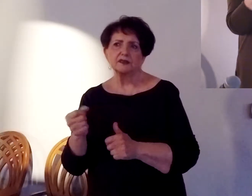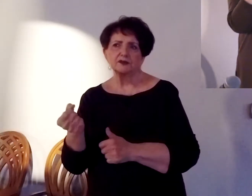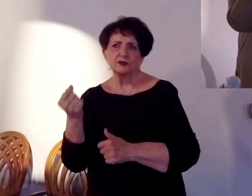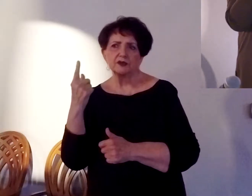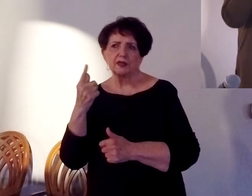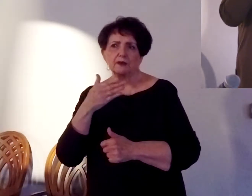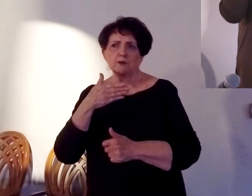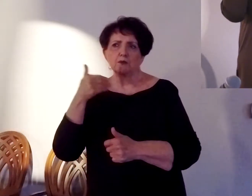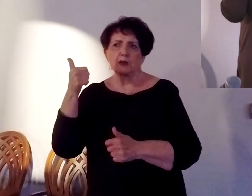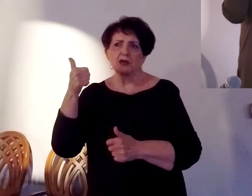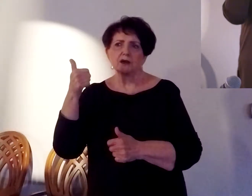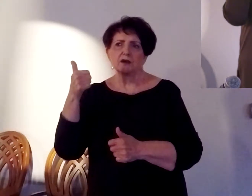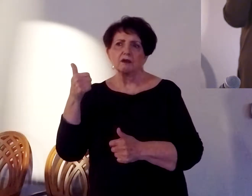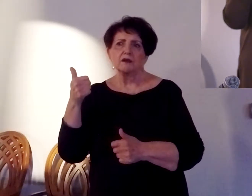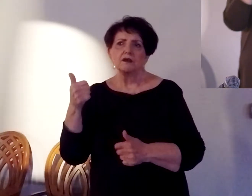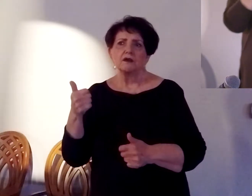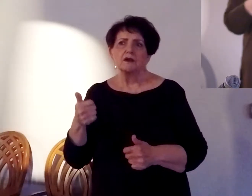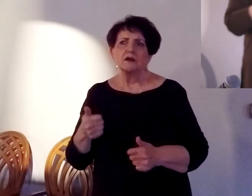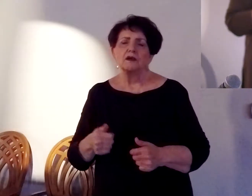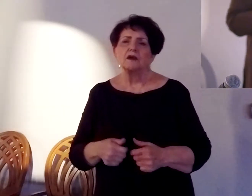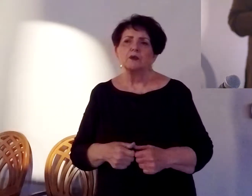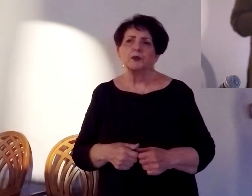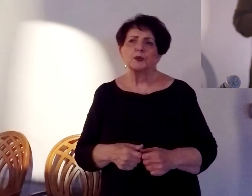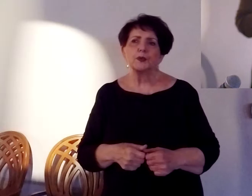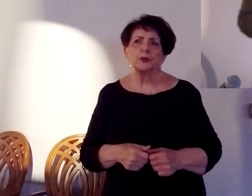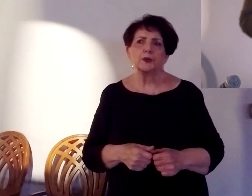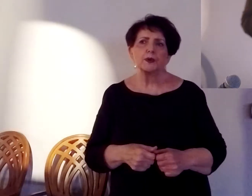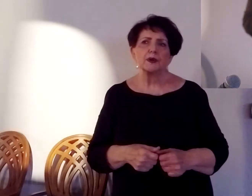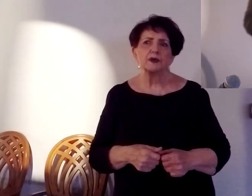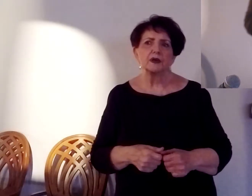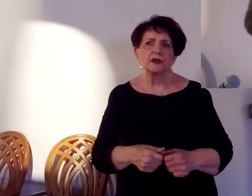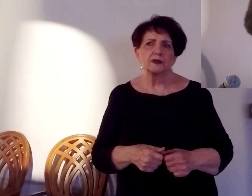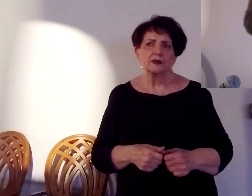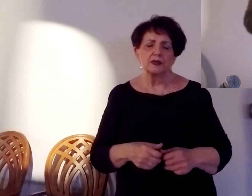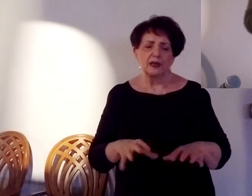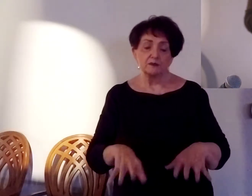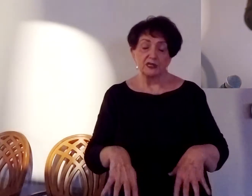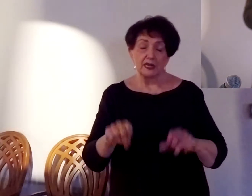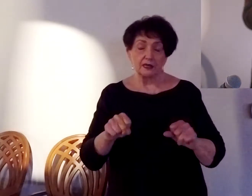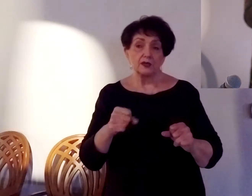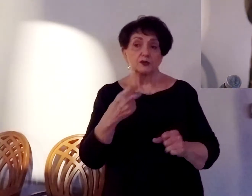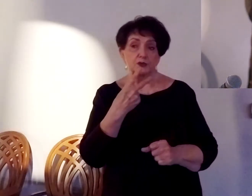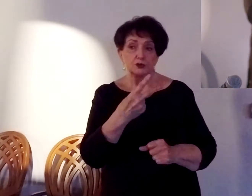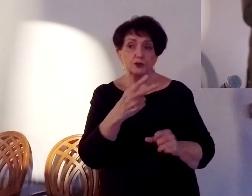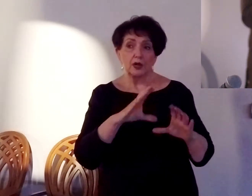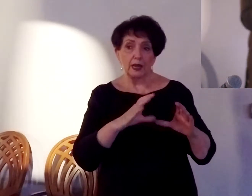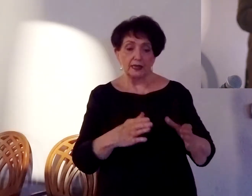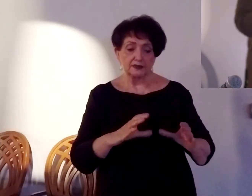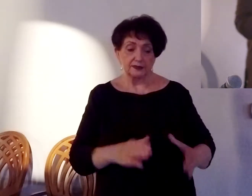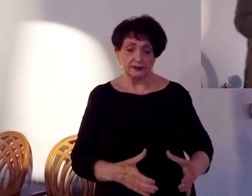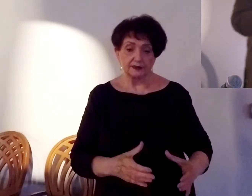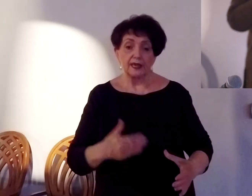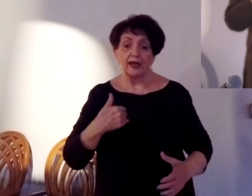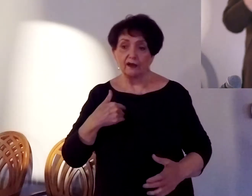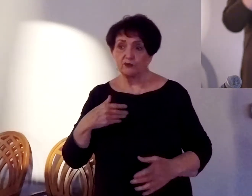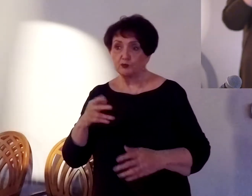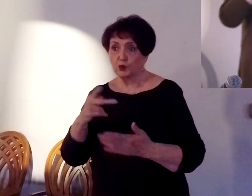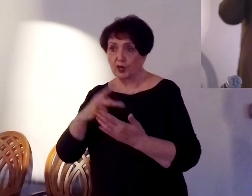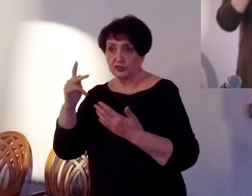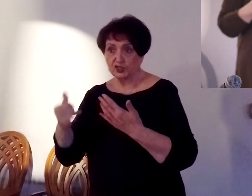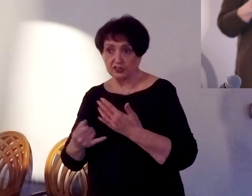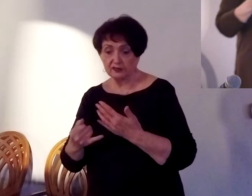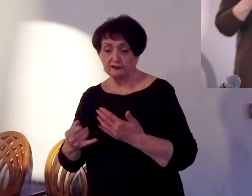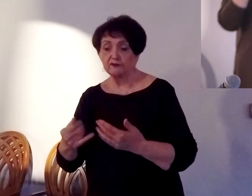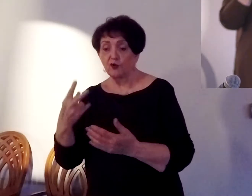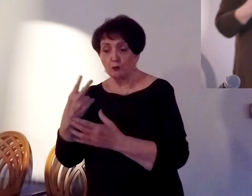of something that I'm working on. I'm taking 2 classes, and I have projects for both. And so in one